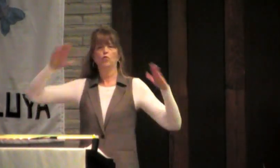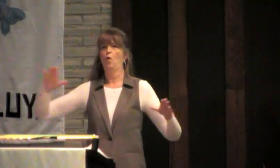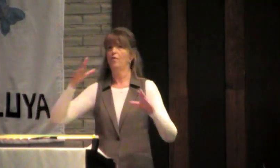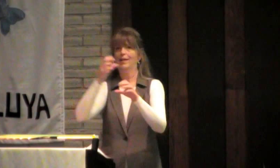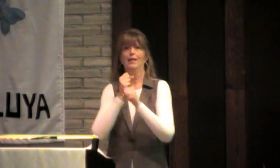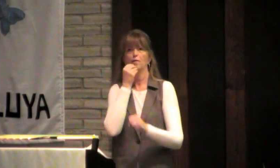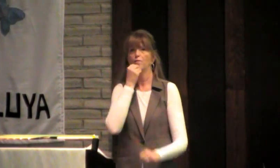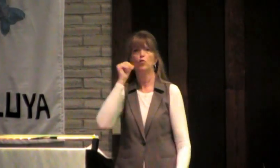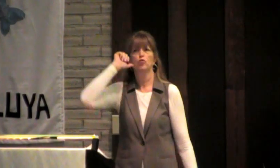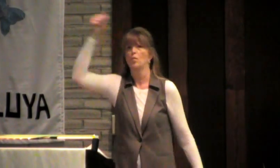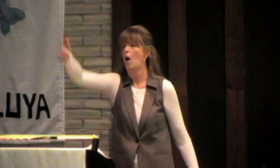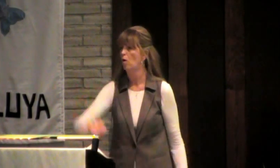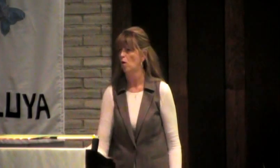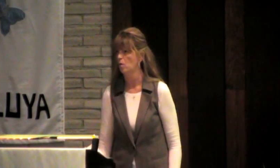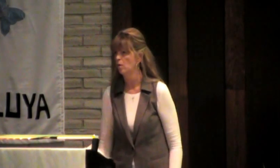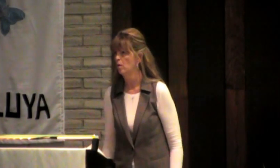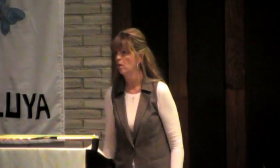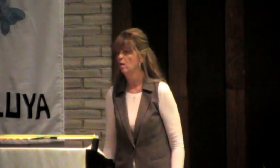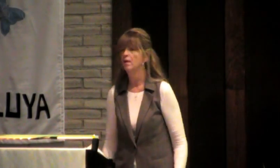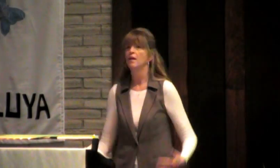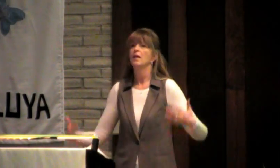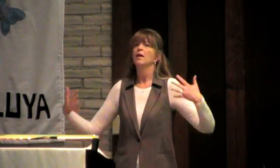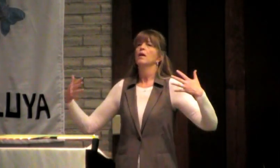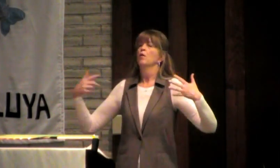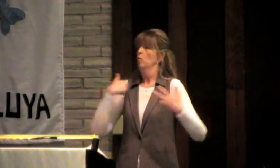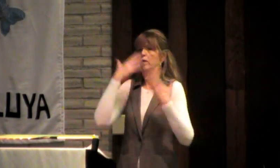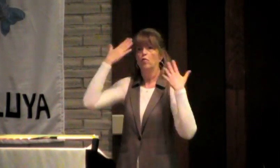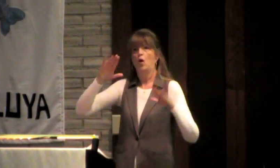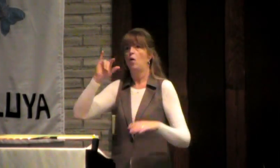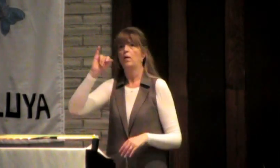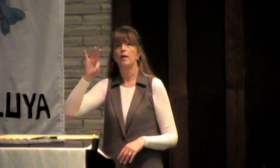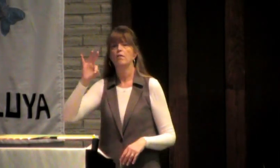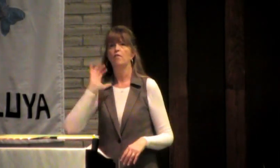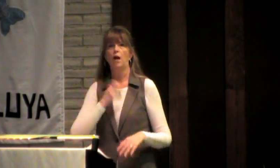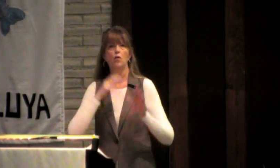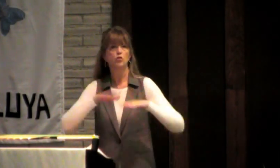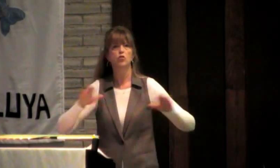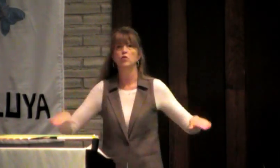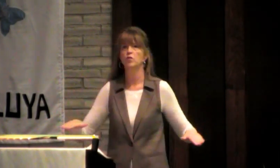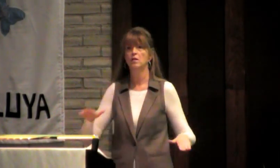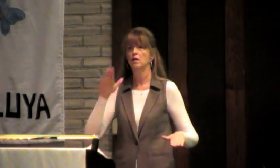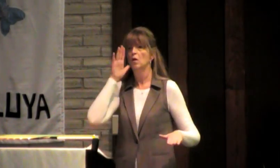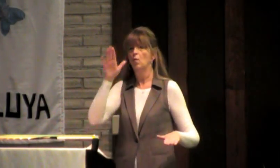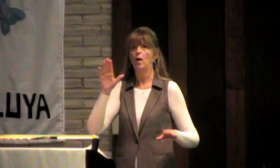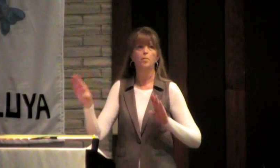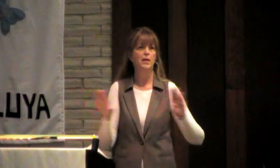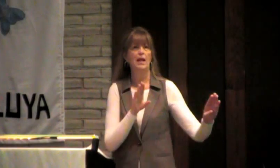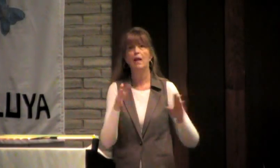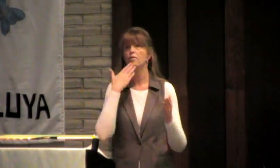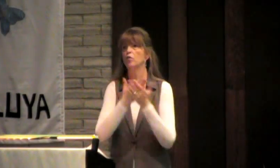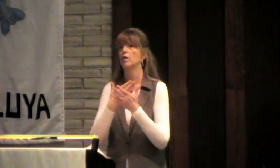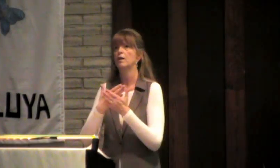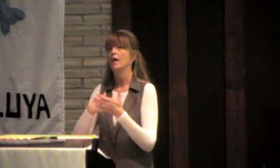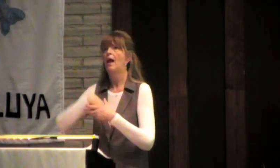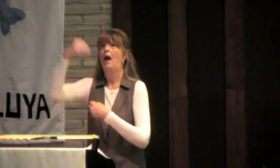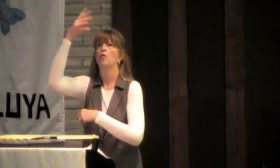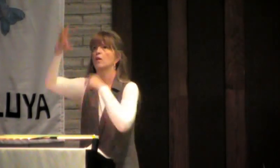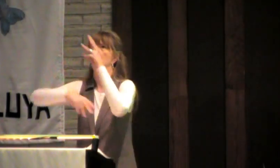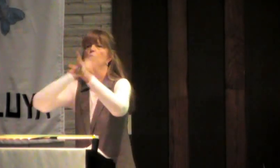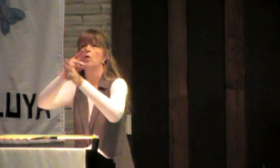the Nepal community, they don't know if they're going to have food tomorrow, our friends here. So we don't know if our children are going to behave good